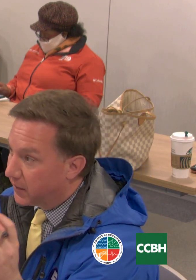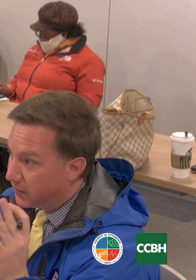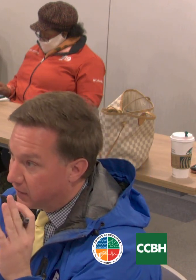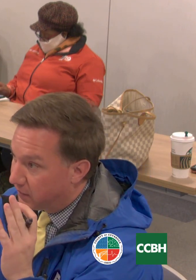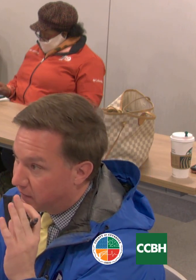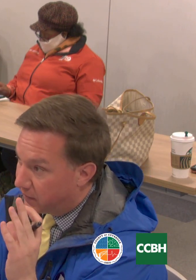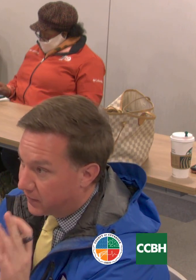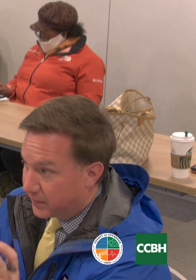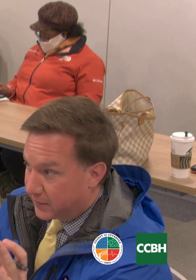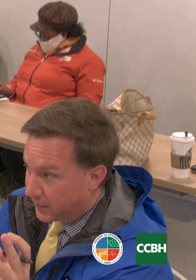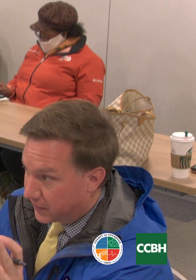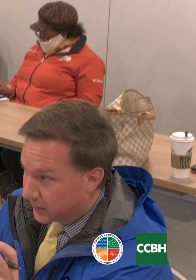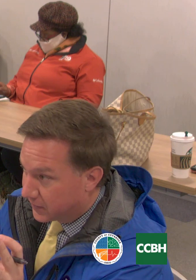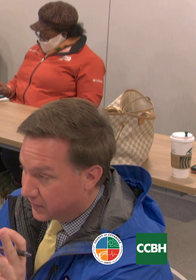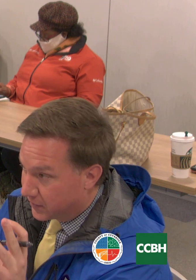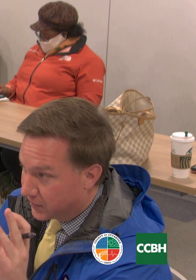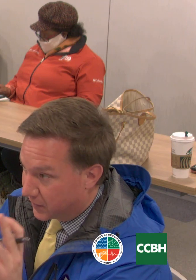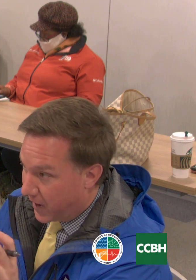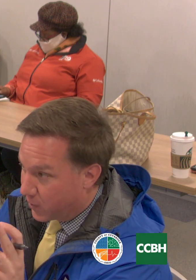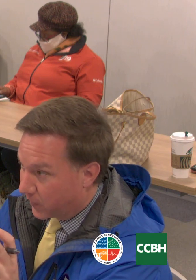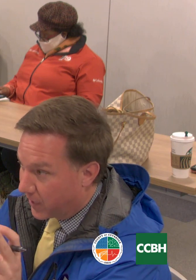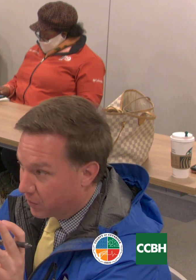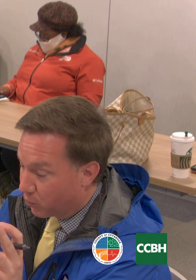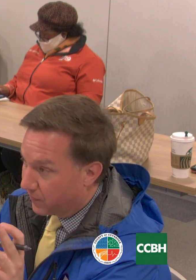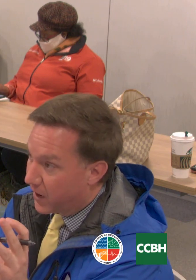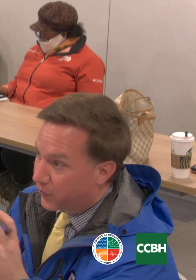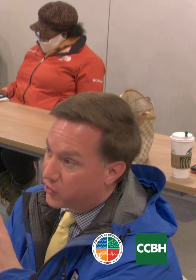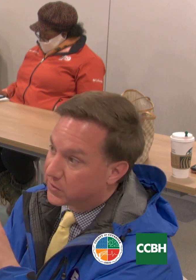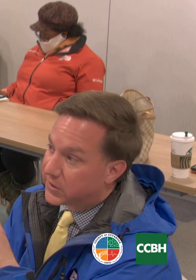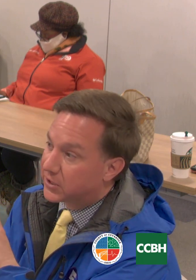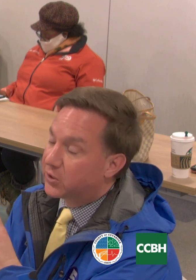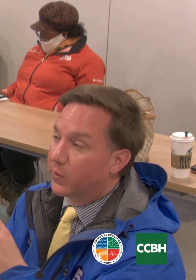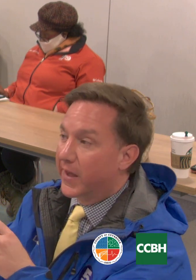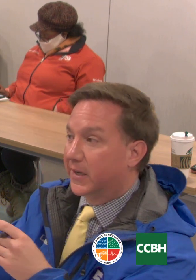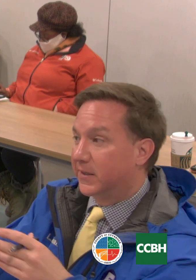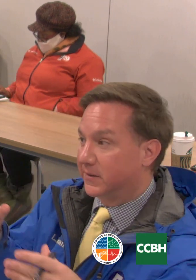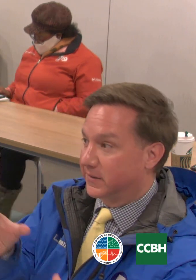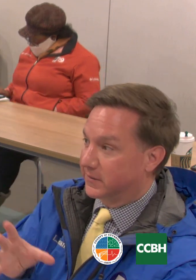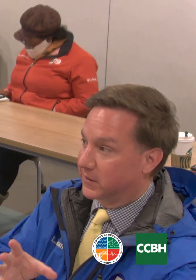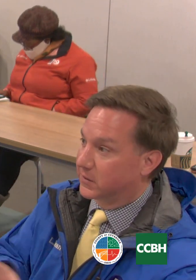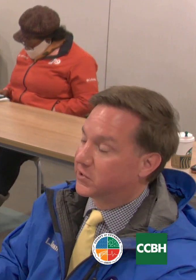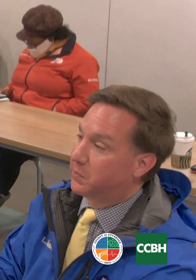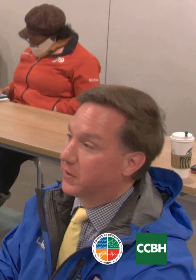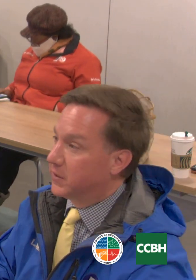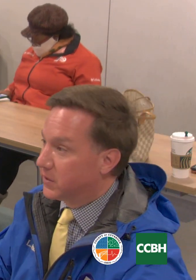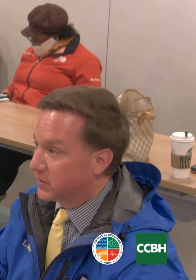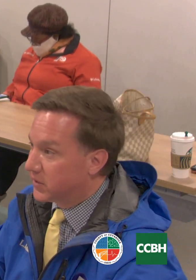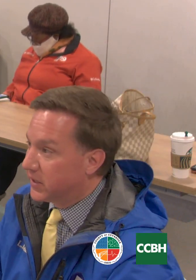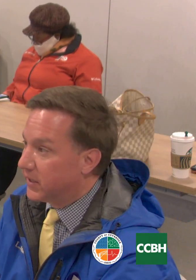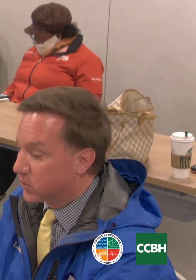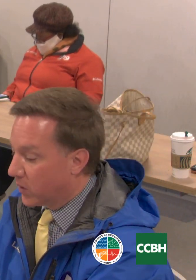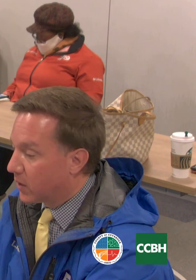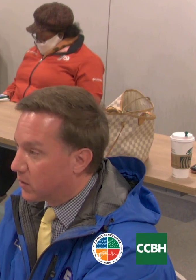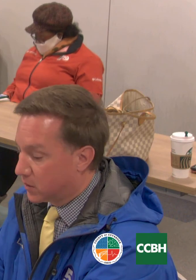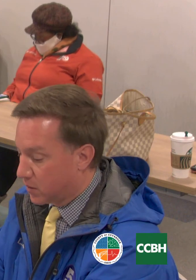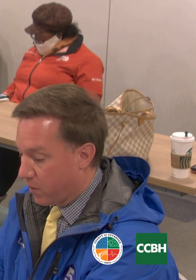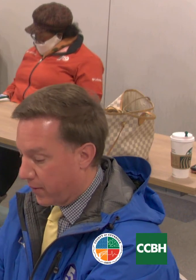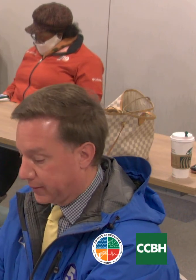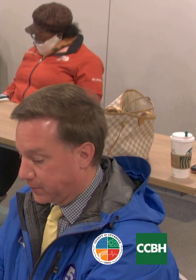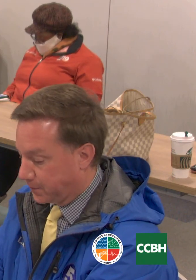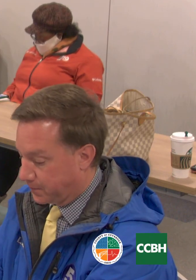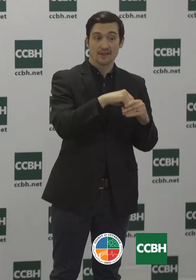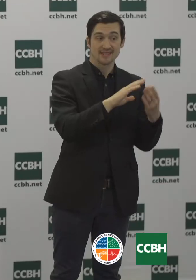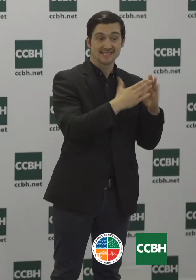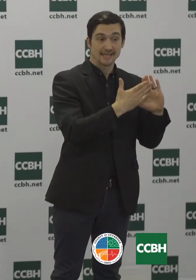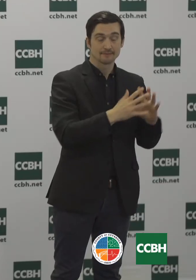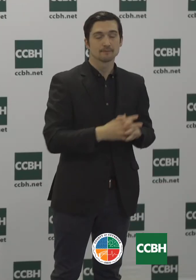be in the Cuyahoga County Board of Health jurisdiction? Will that Great question. spill into the city as well? Yeah, Scott's